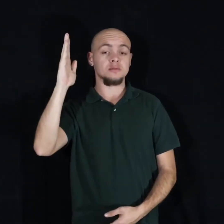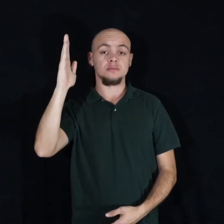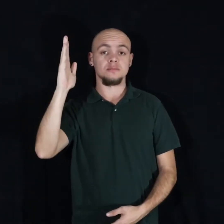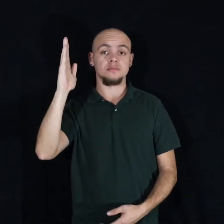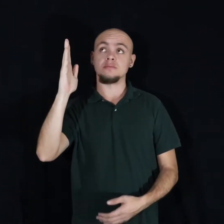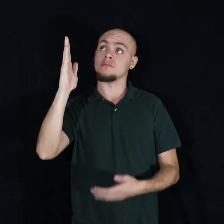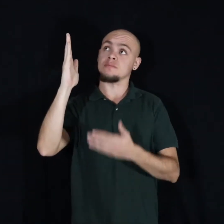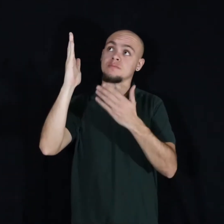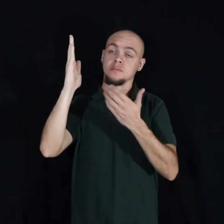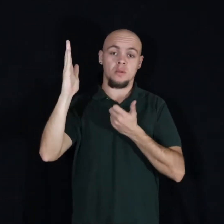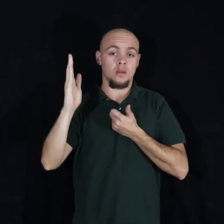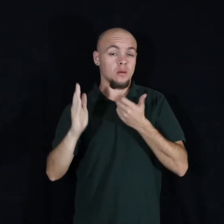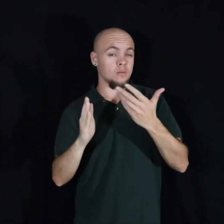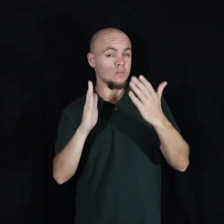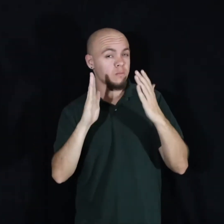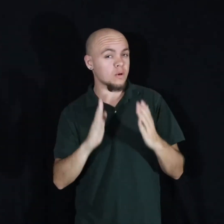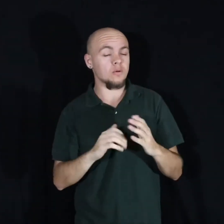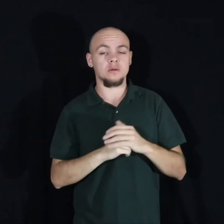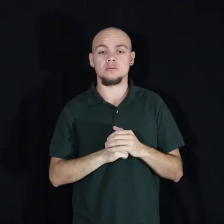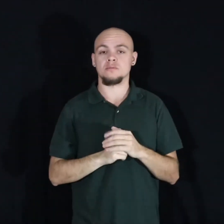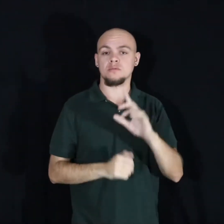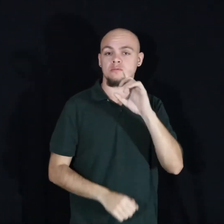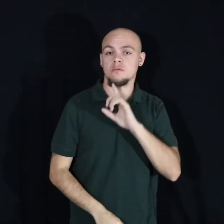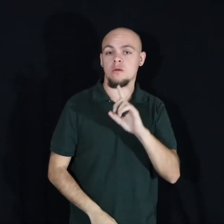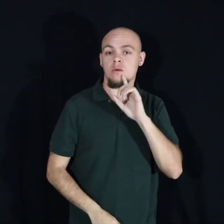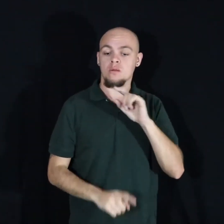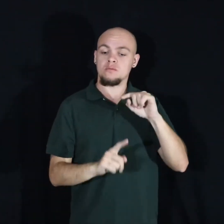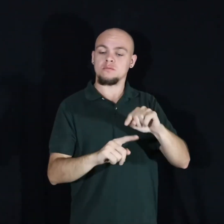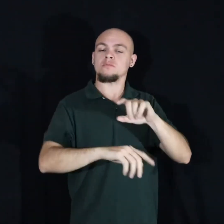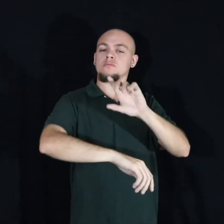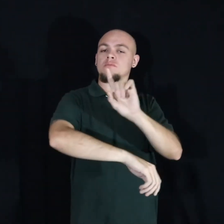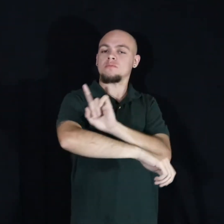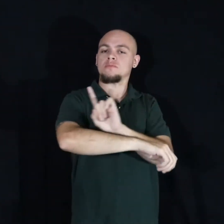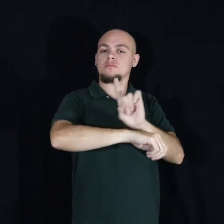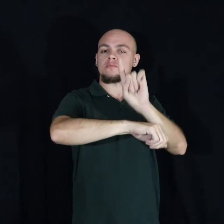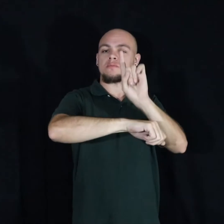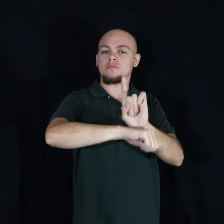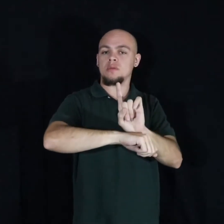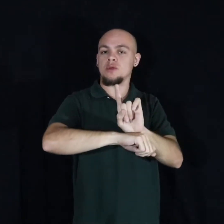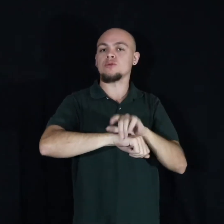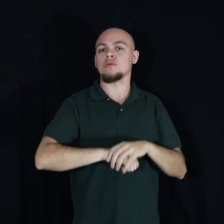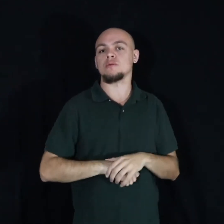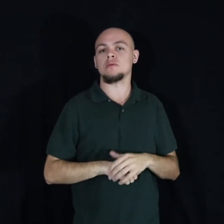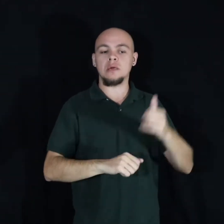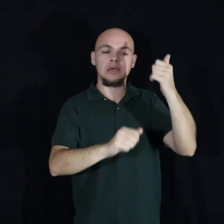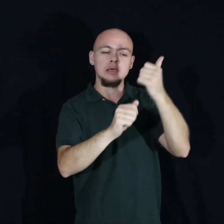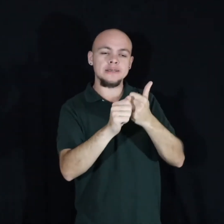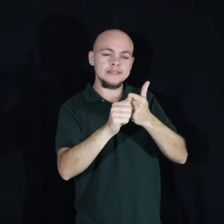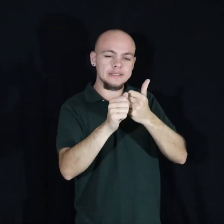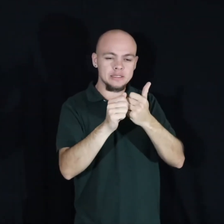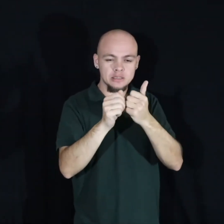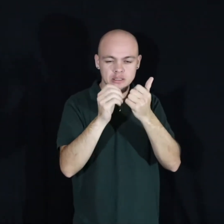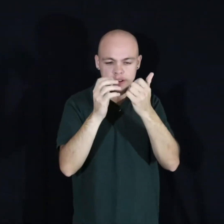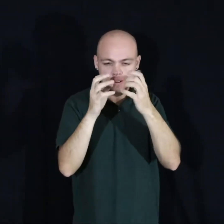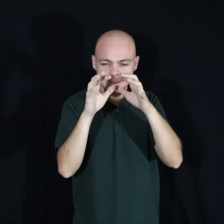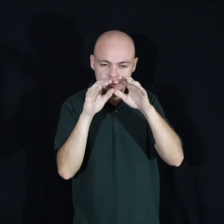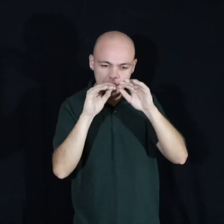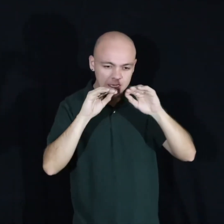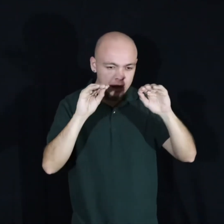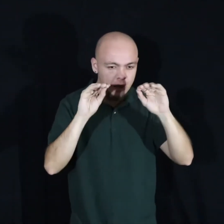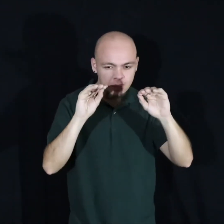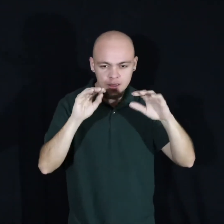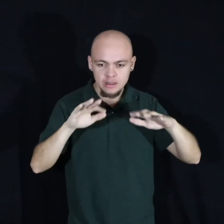A poet, alone on his stage. Every crevice of nothingness